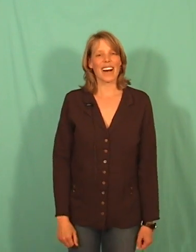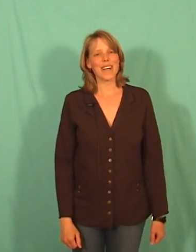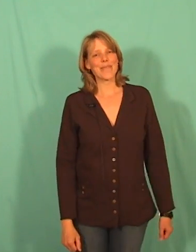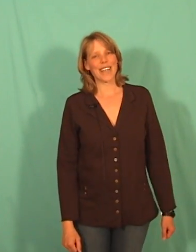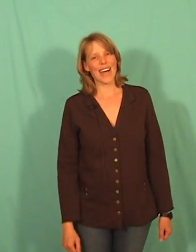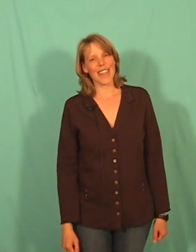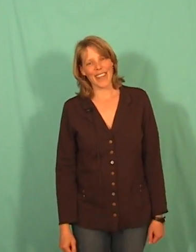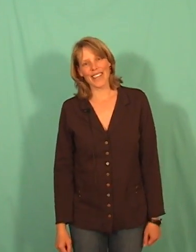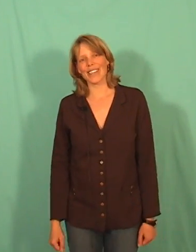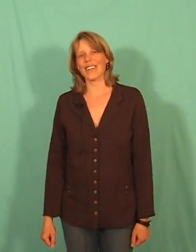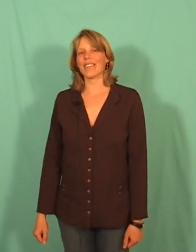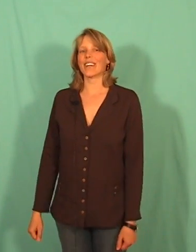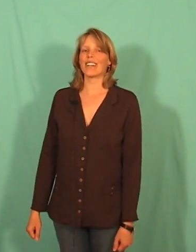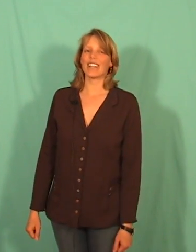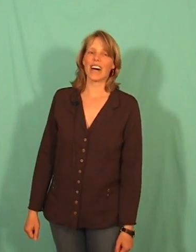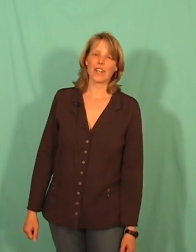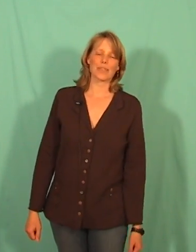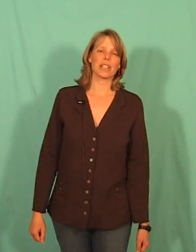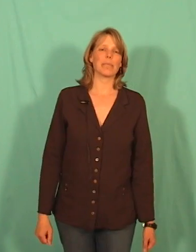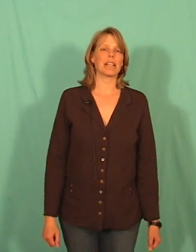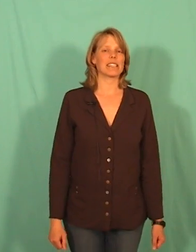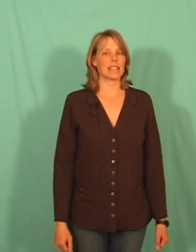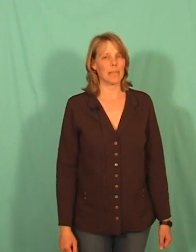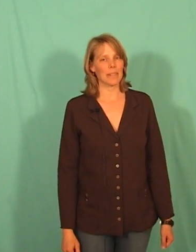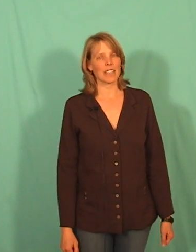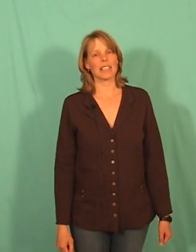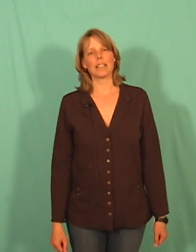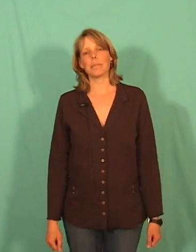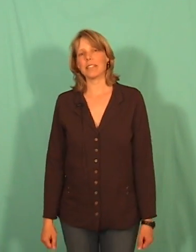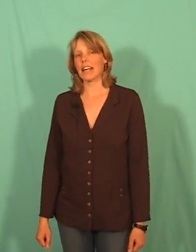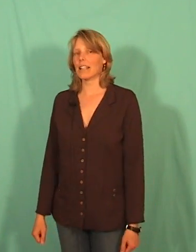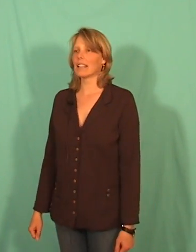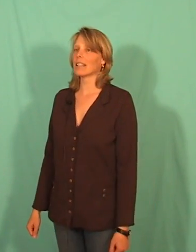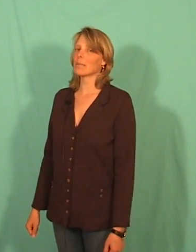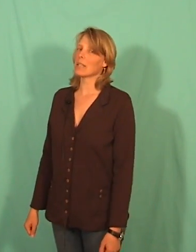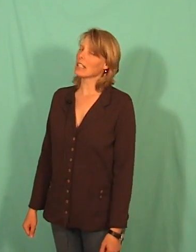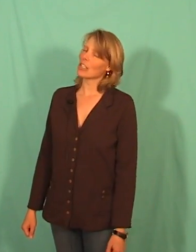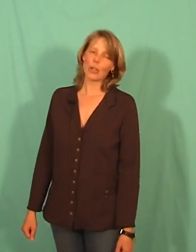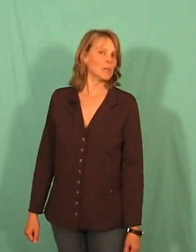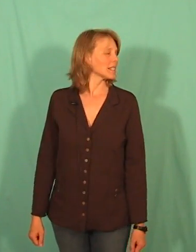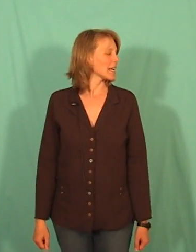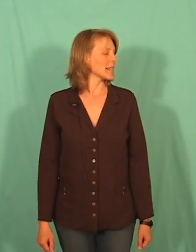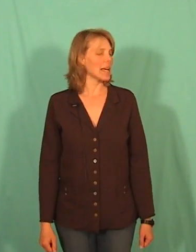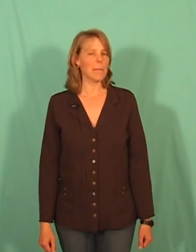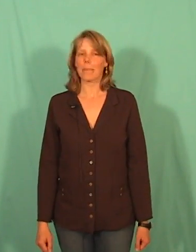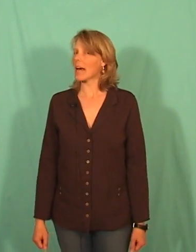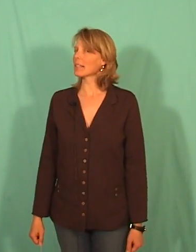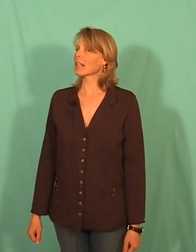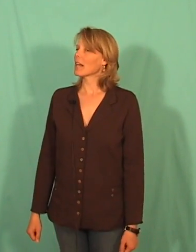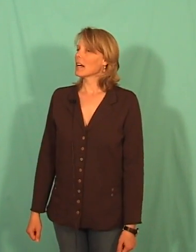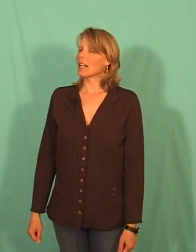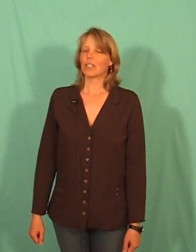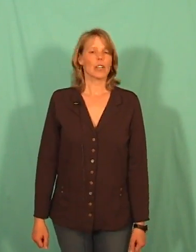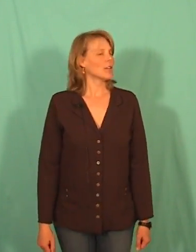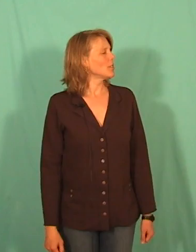Sometimes I think of the laundry, but something keeps telling me don't send them yet.